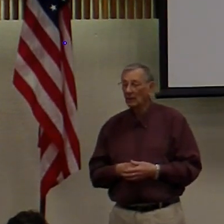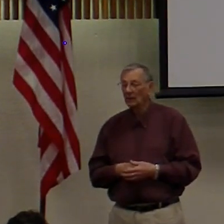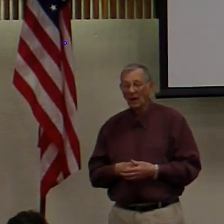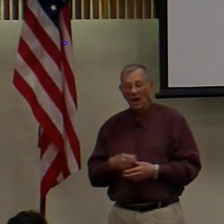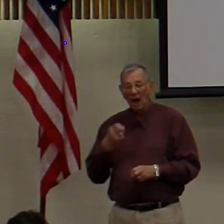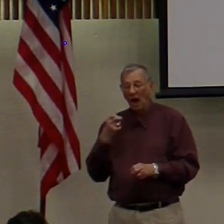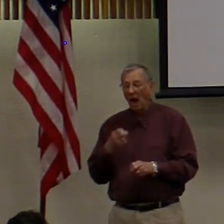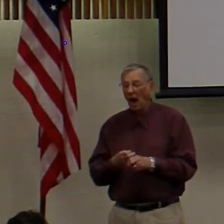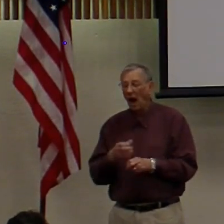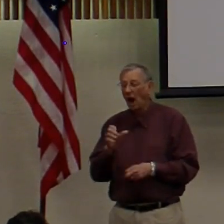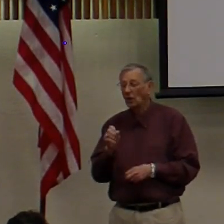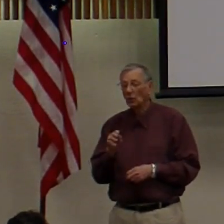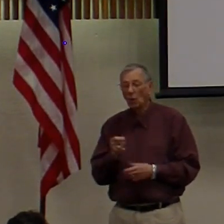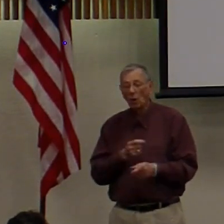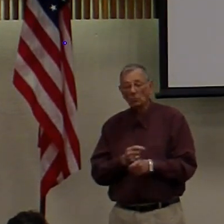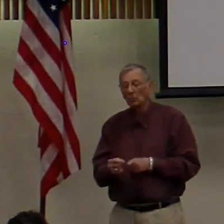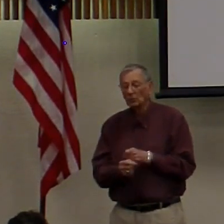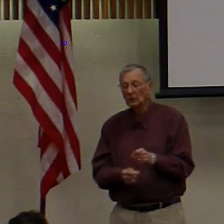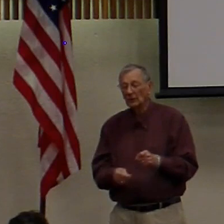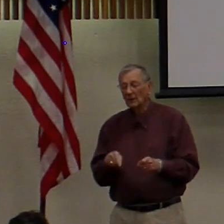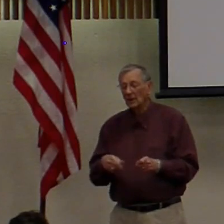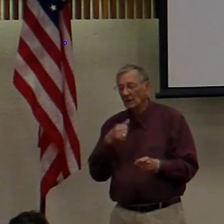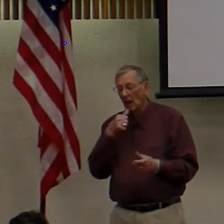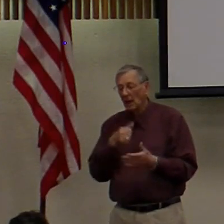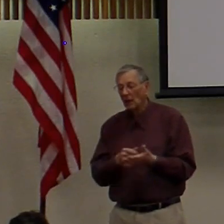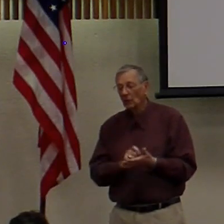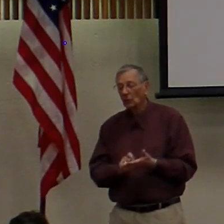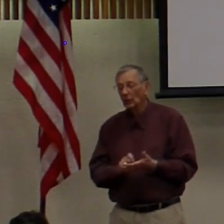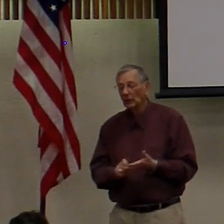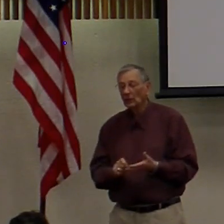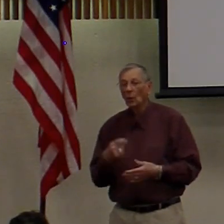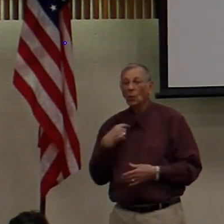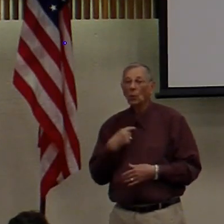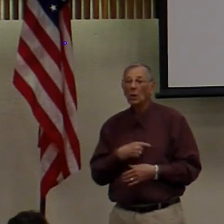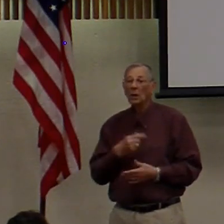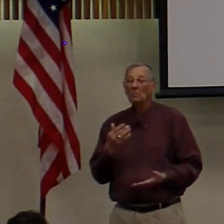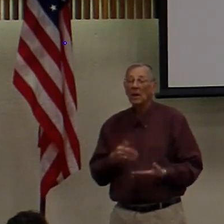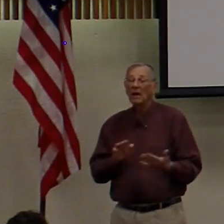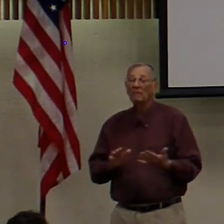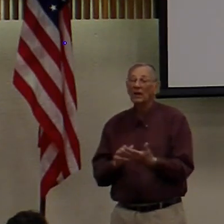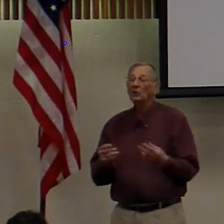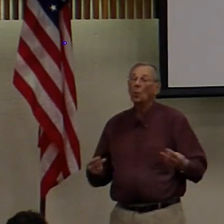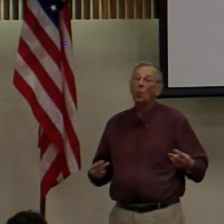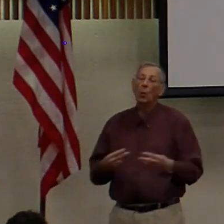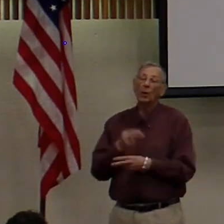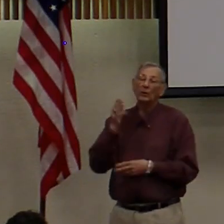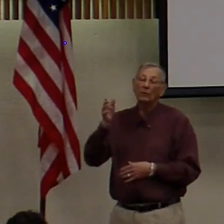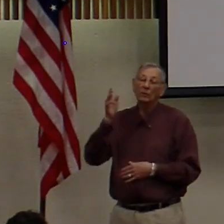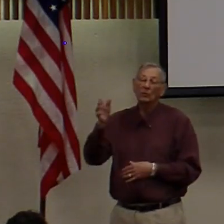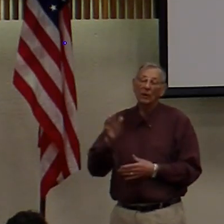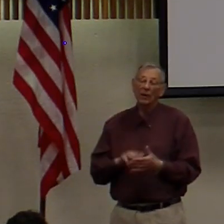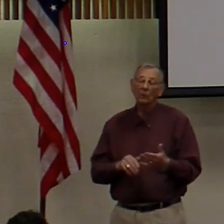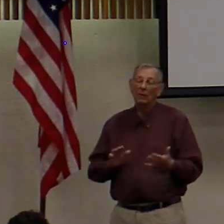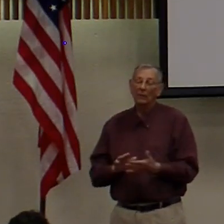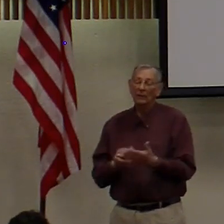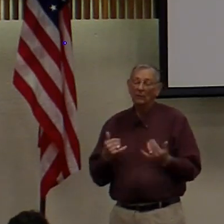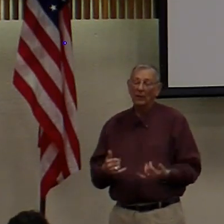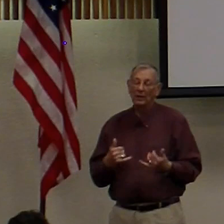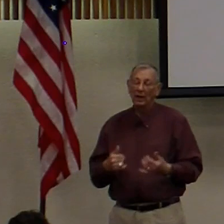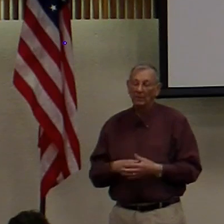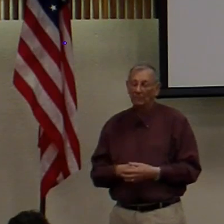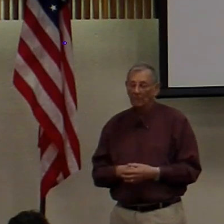hardcore persecution in the days that this letter was written. We may face worse in the future than we're facing right